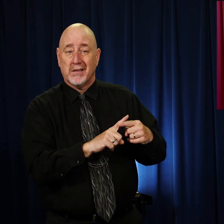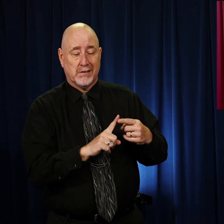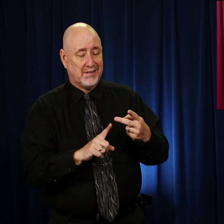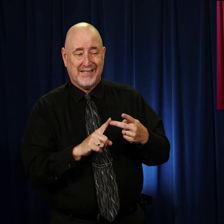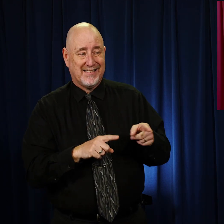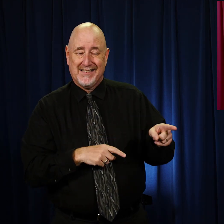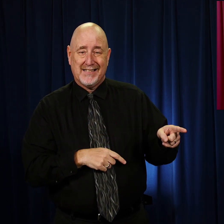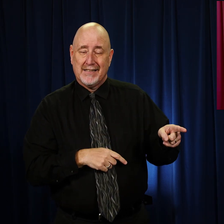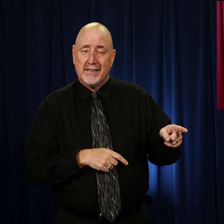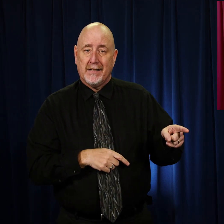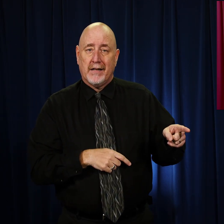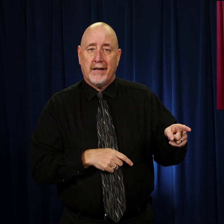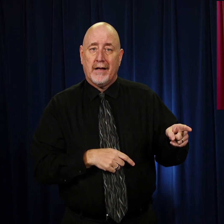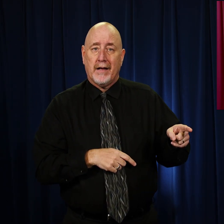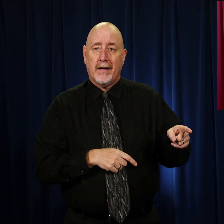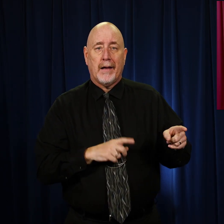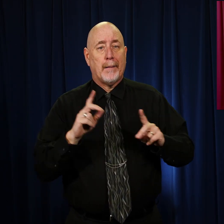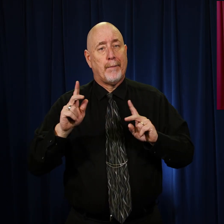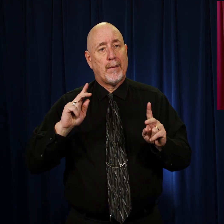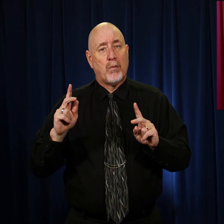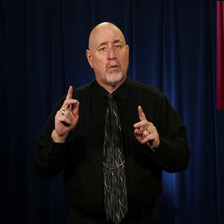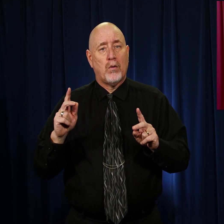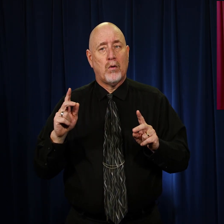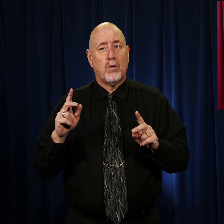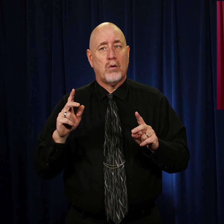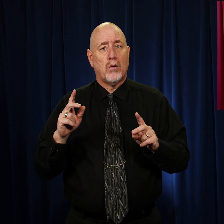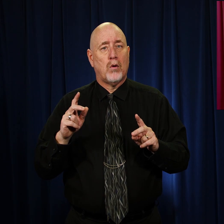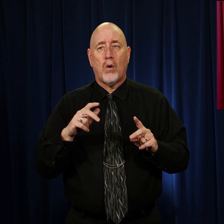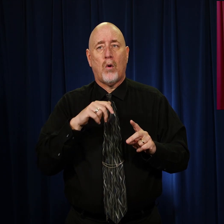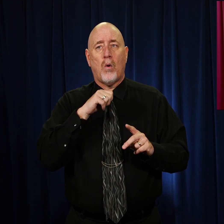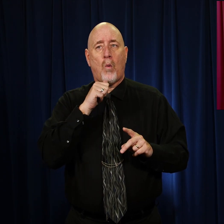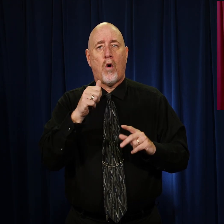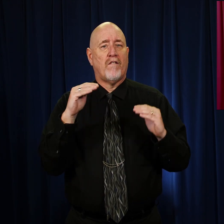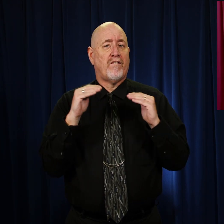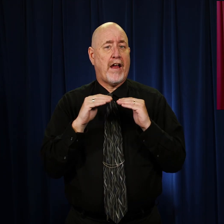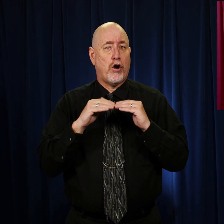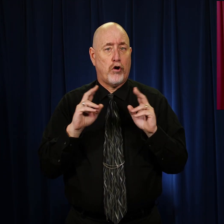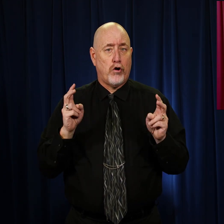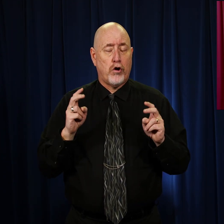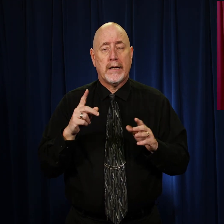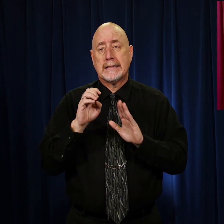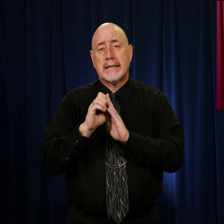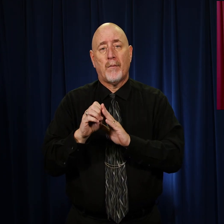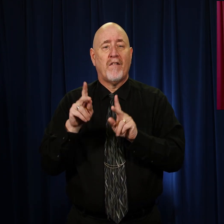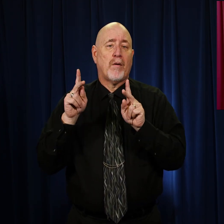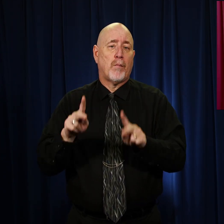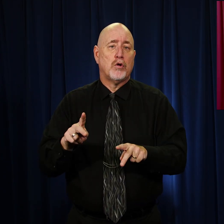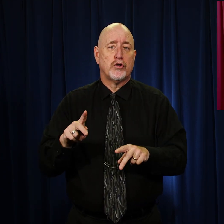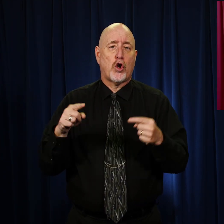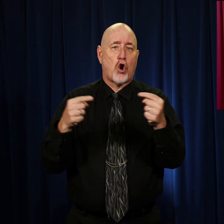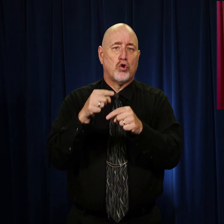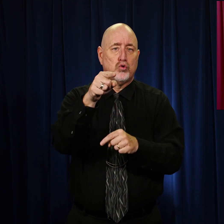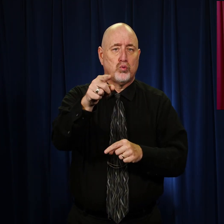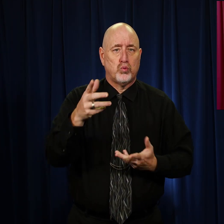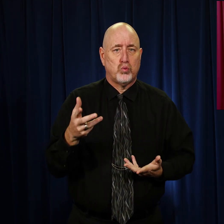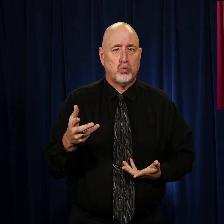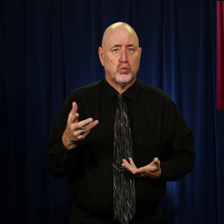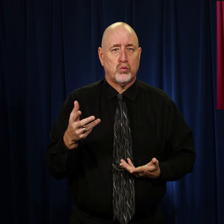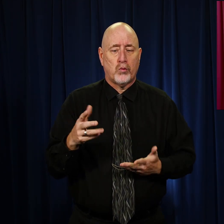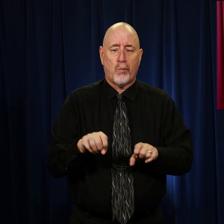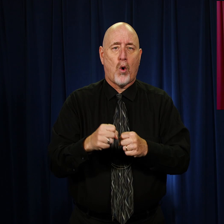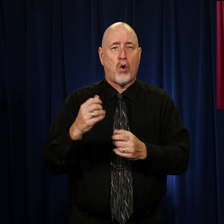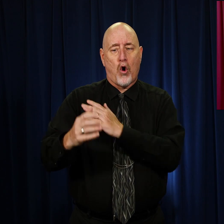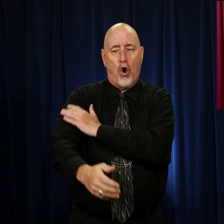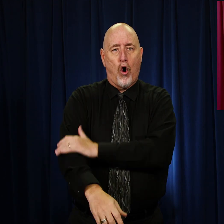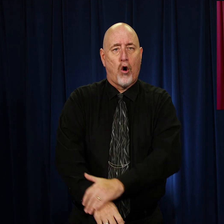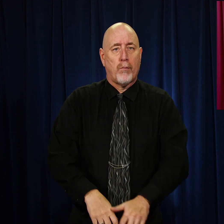was also something that where people were not exactly fair. For example, say a person injured you and broke